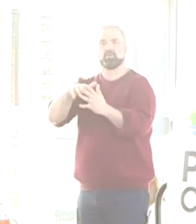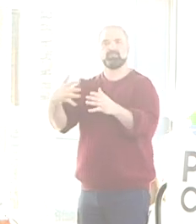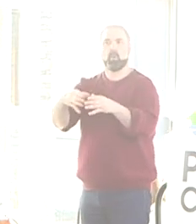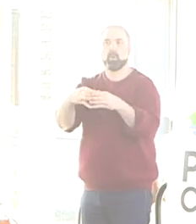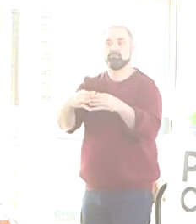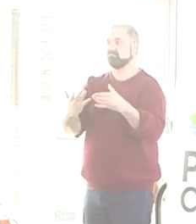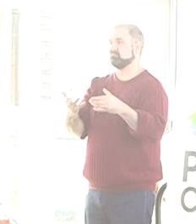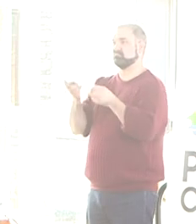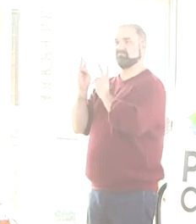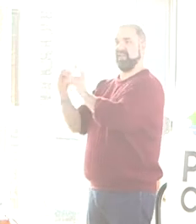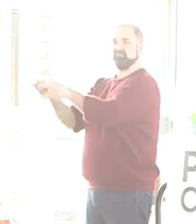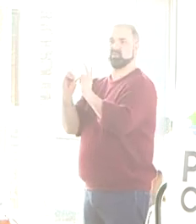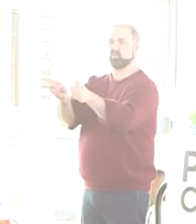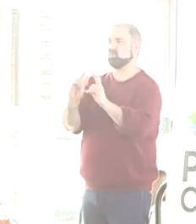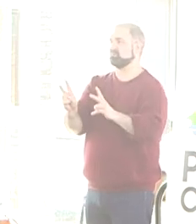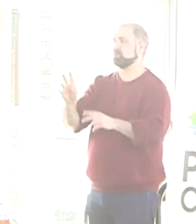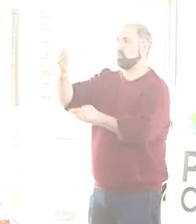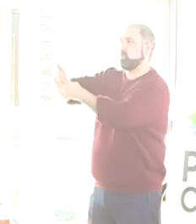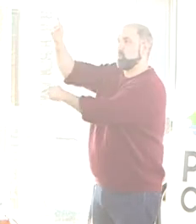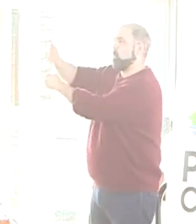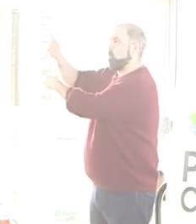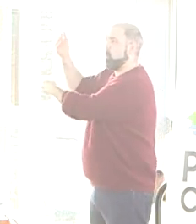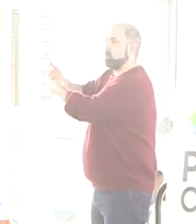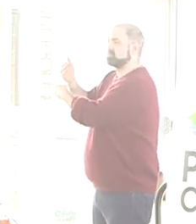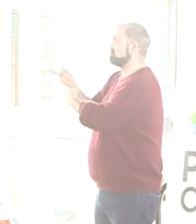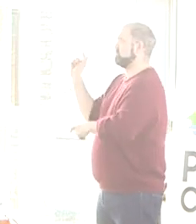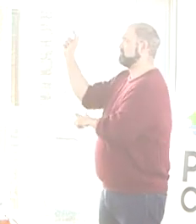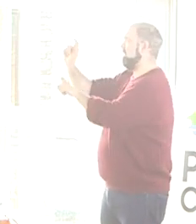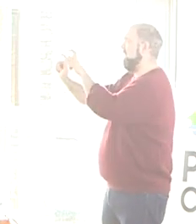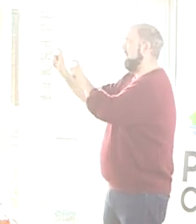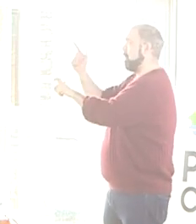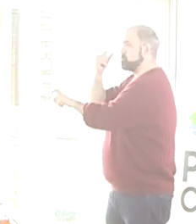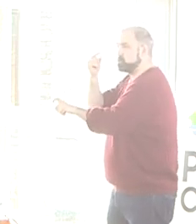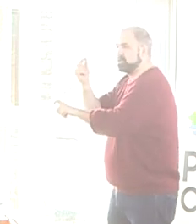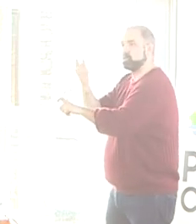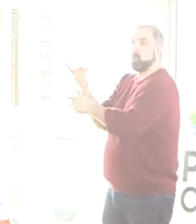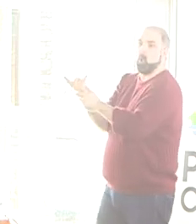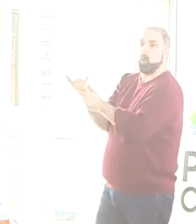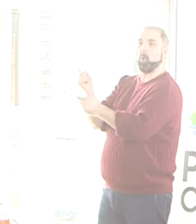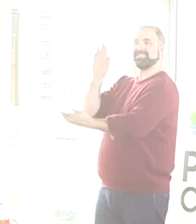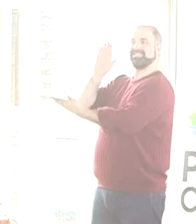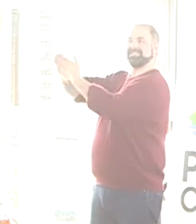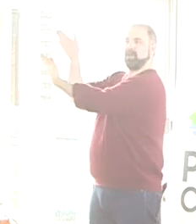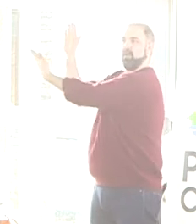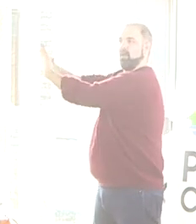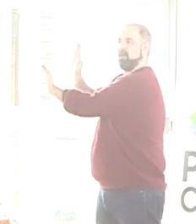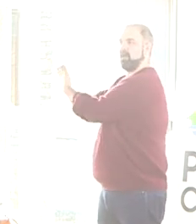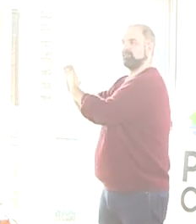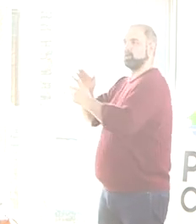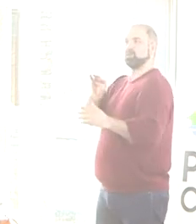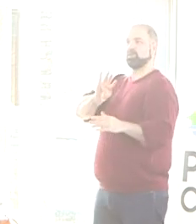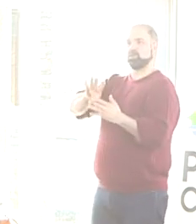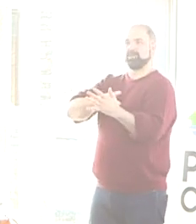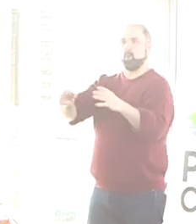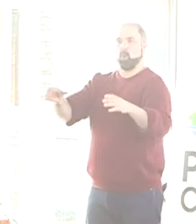London, on walls whenever we could. There were switchboard stickers as well, which the switchboard stickers had a